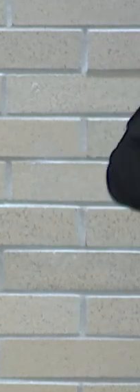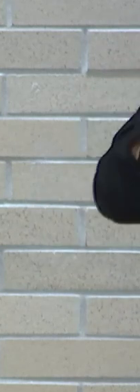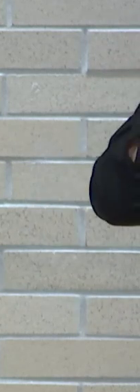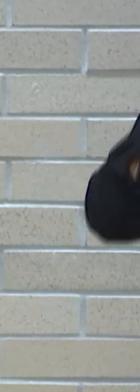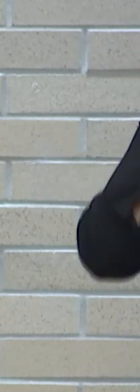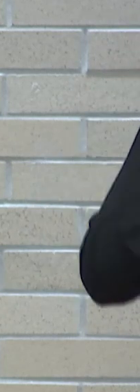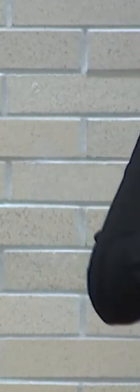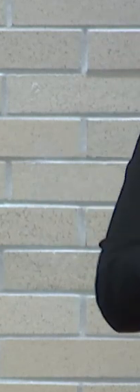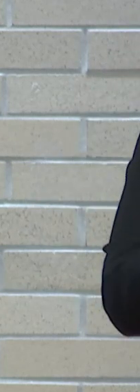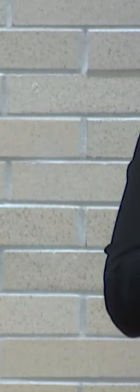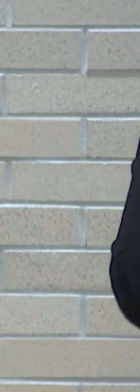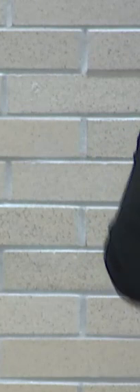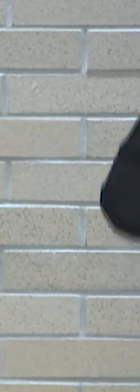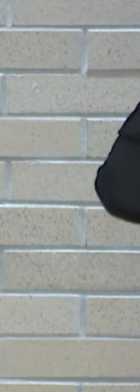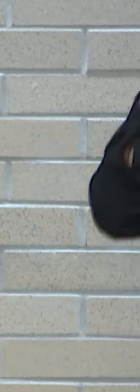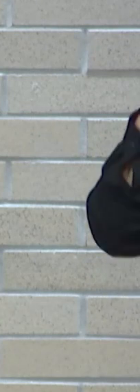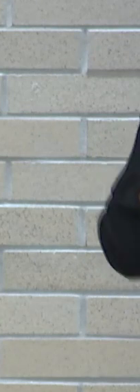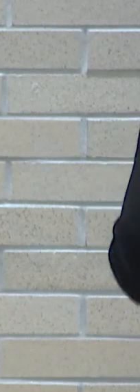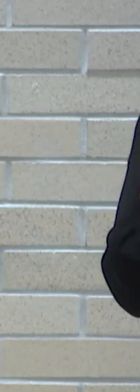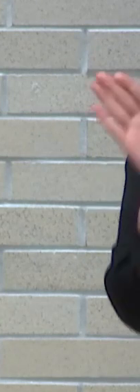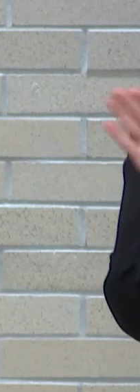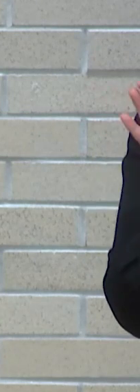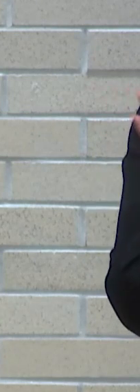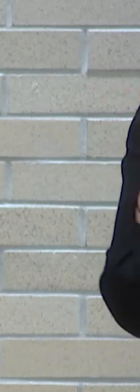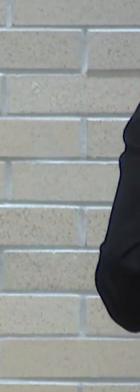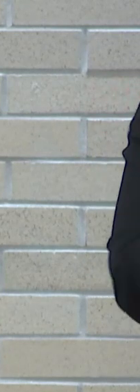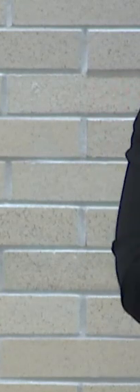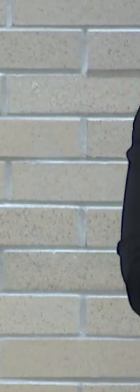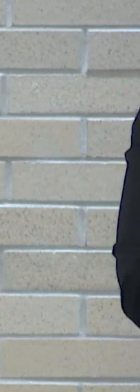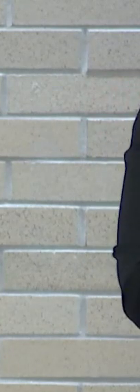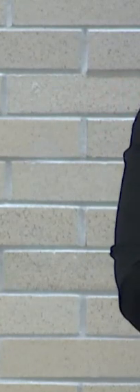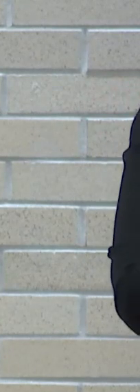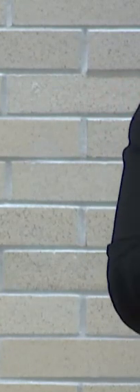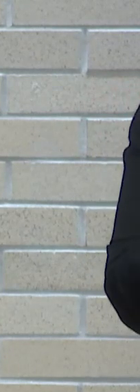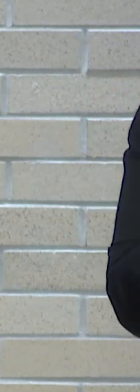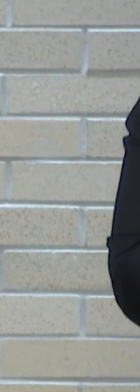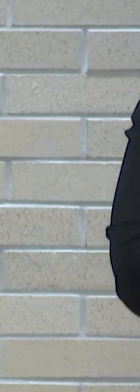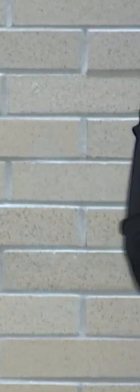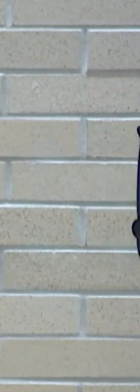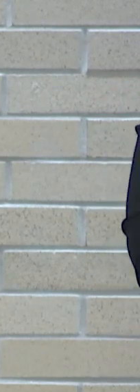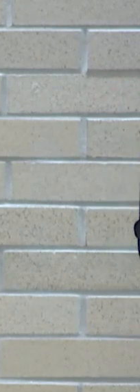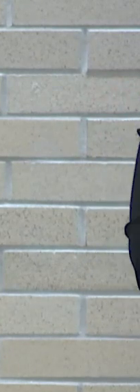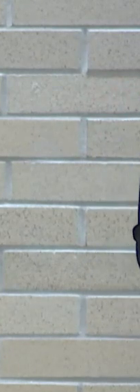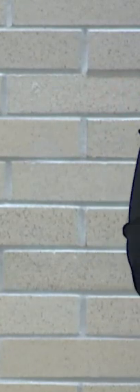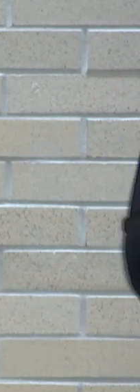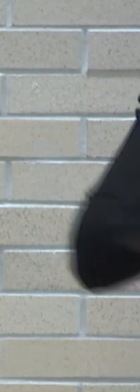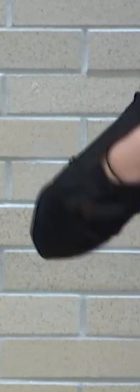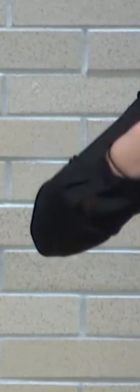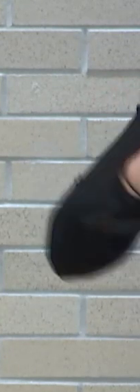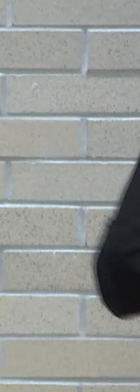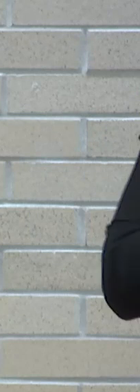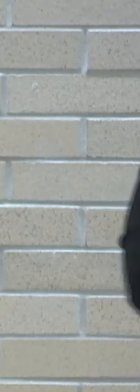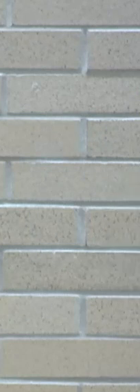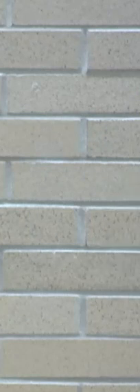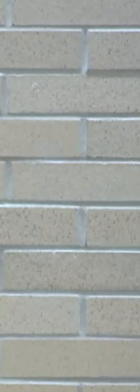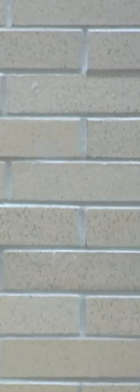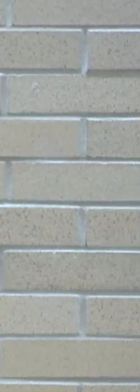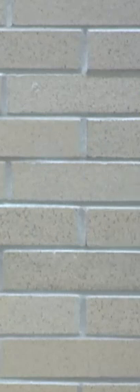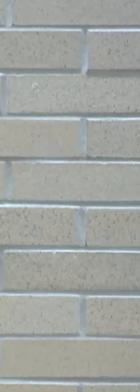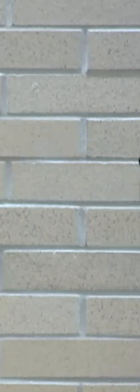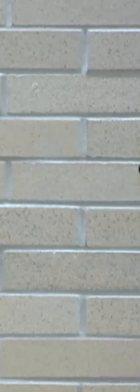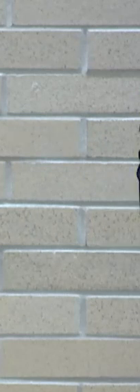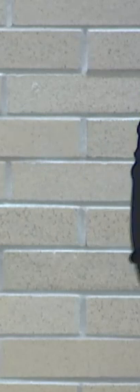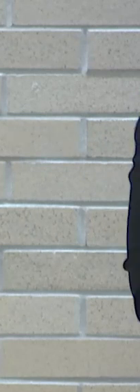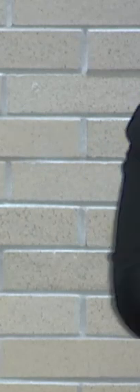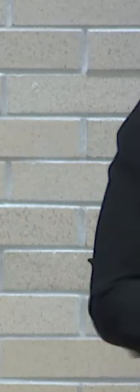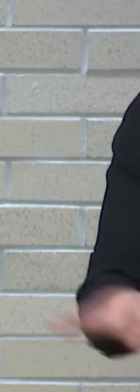and contributing to nonprofit organizations. While she's passionate for youth development, music has always been a part of her life. At